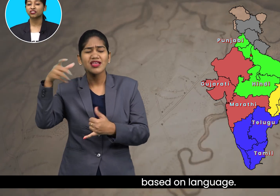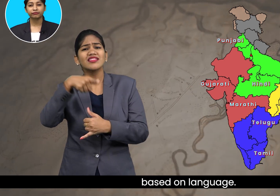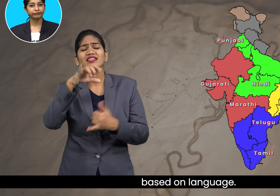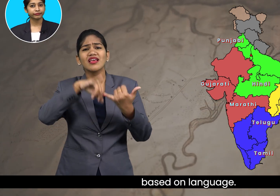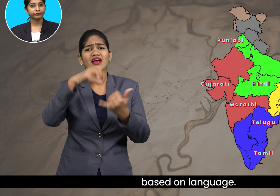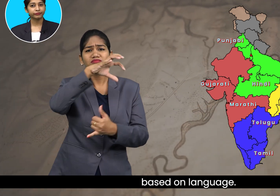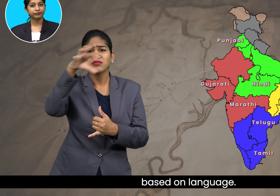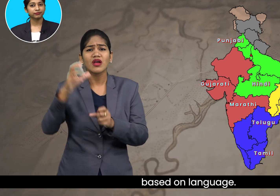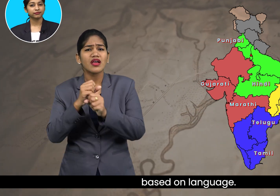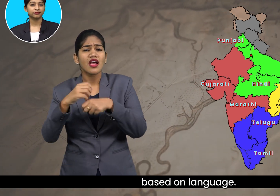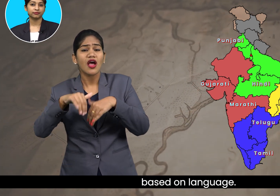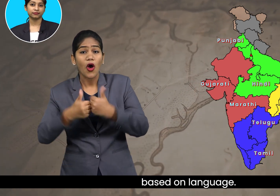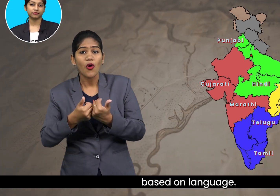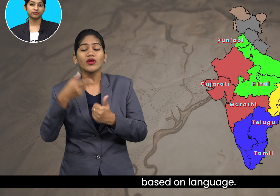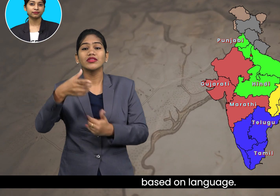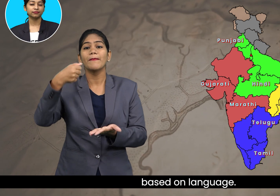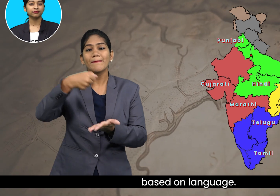language.